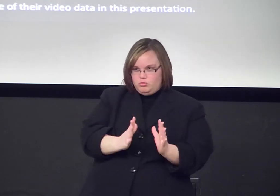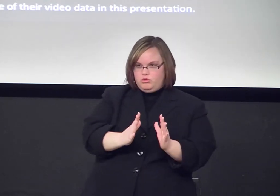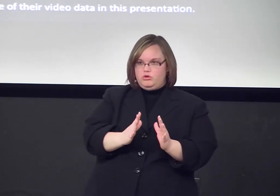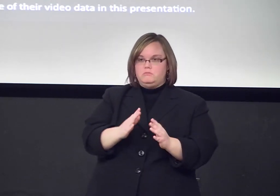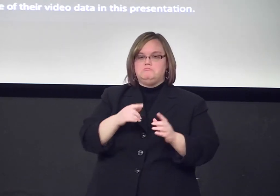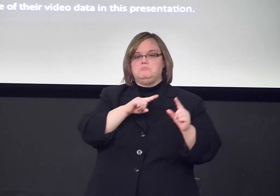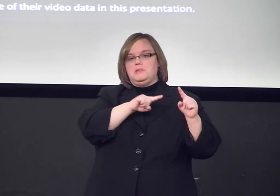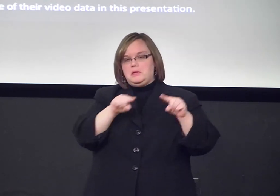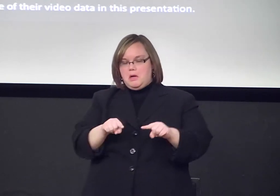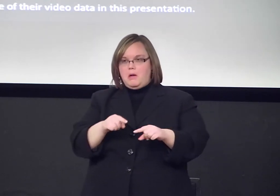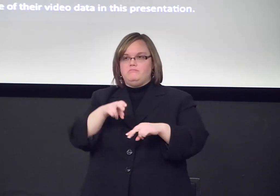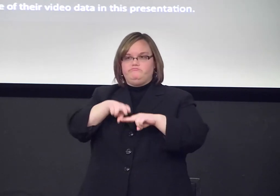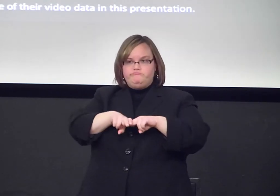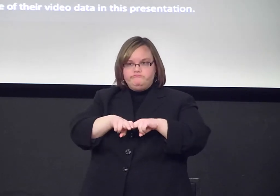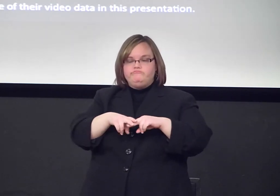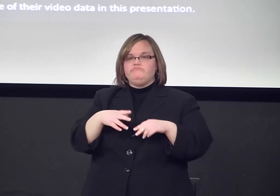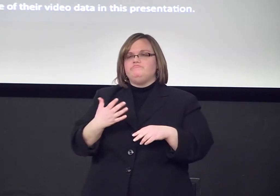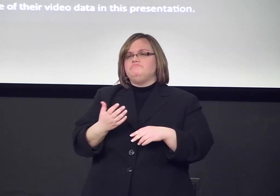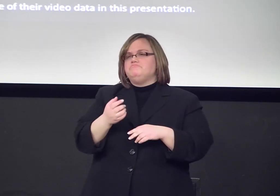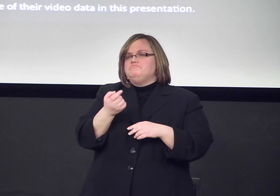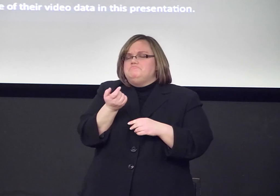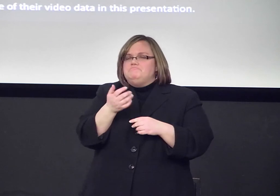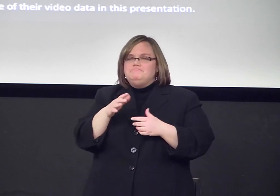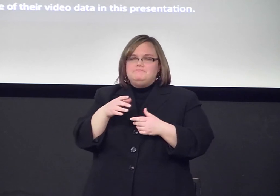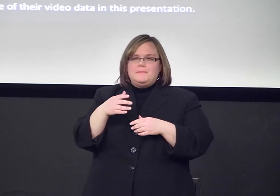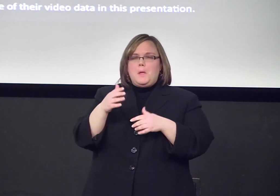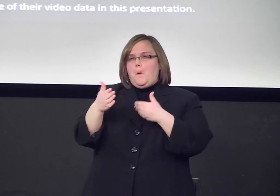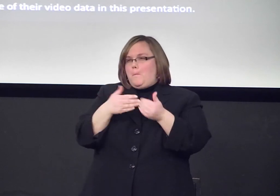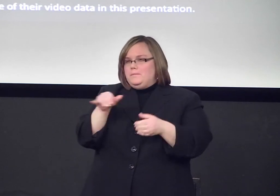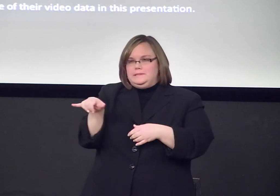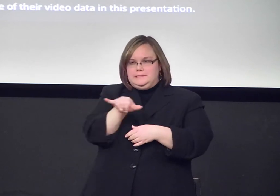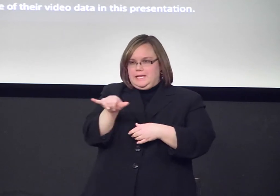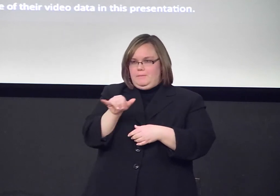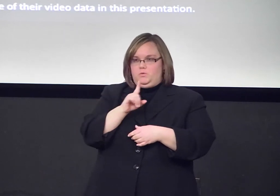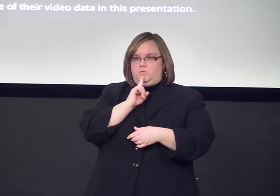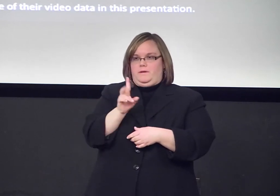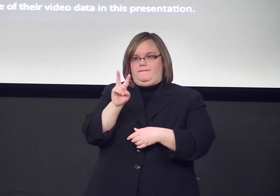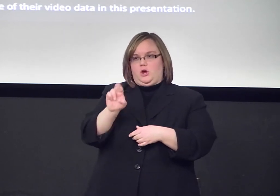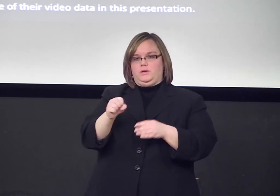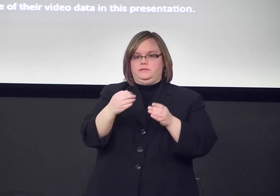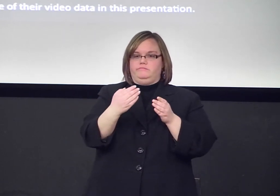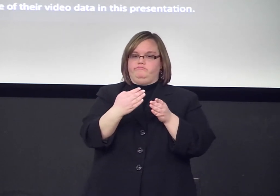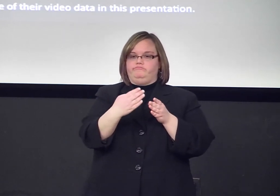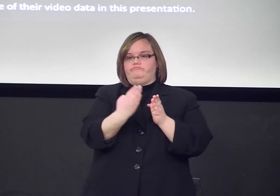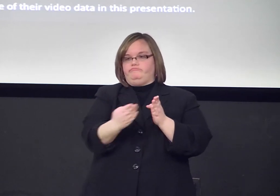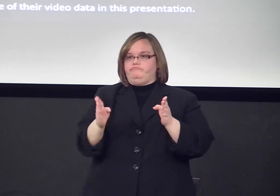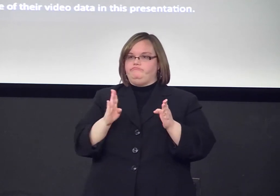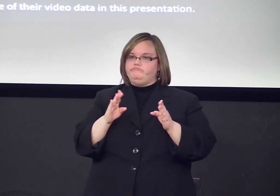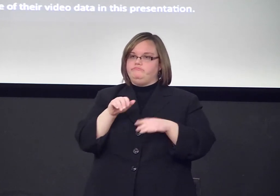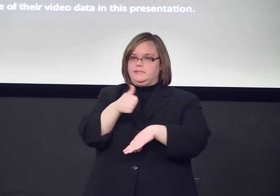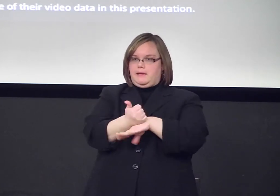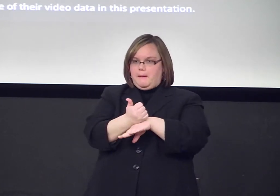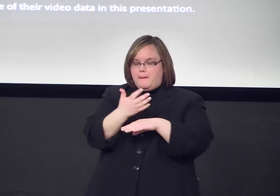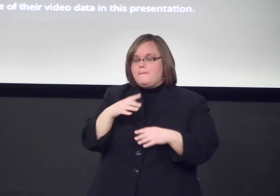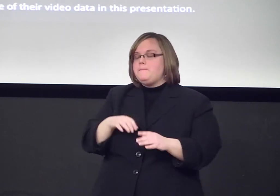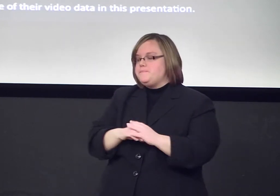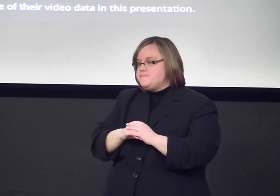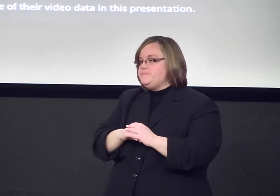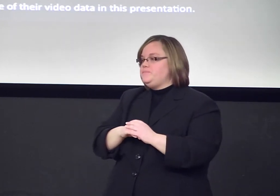and made sure that there was a VRS environment set up for the interpreter, which is essentially the same as a